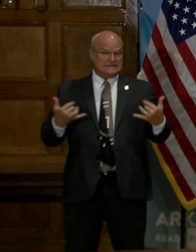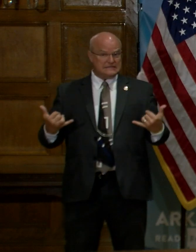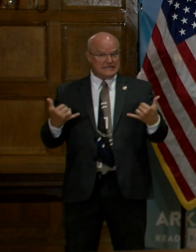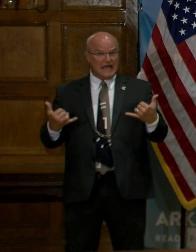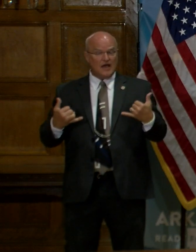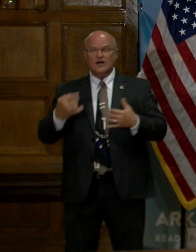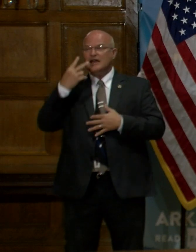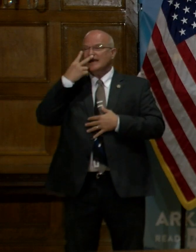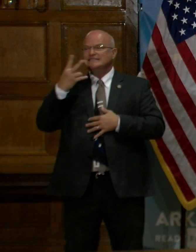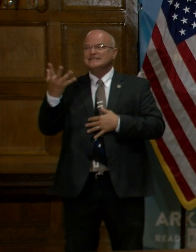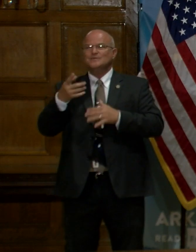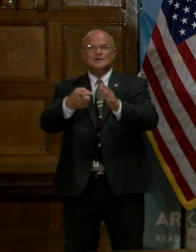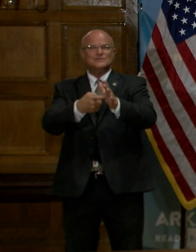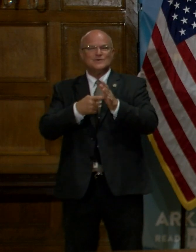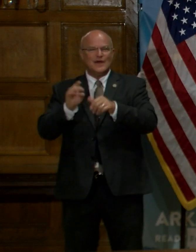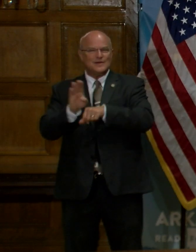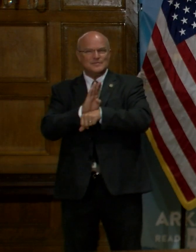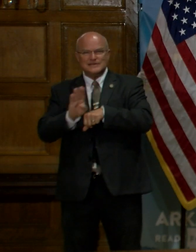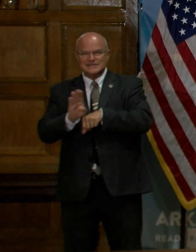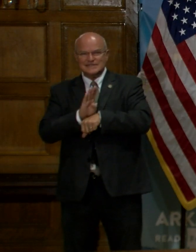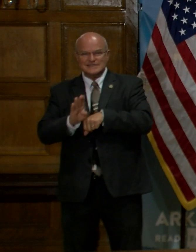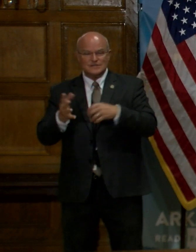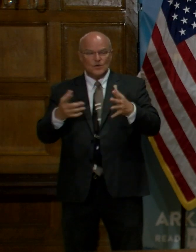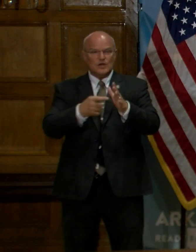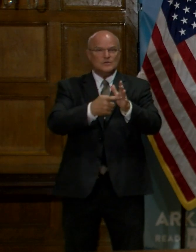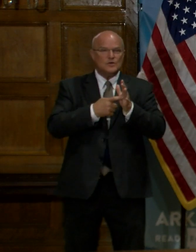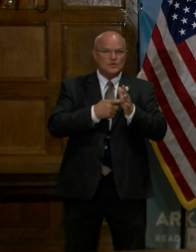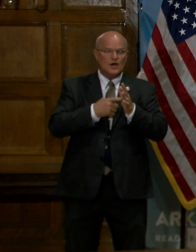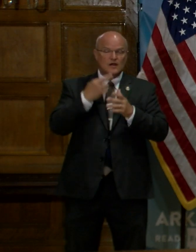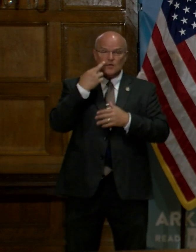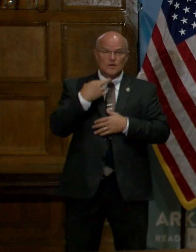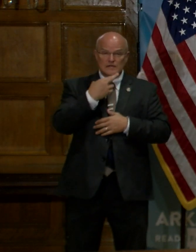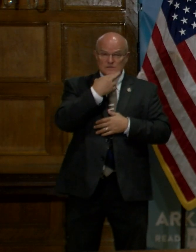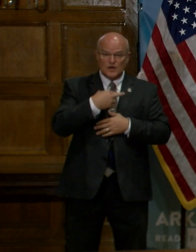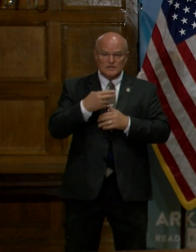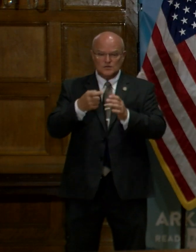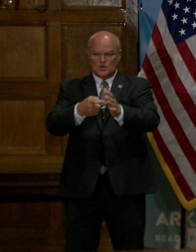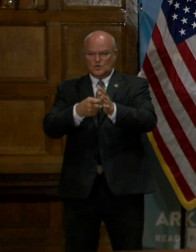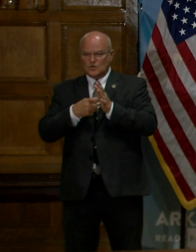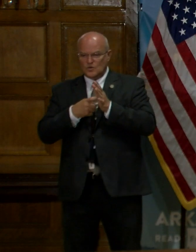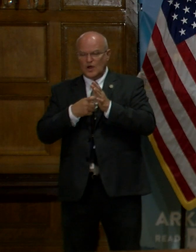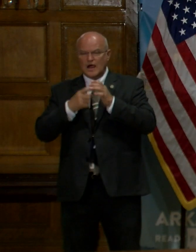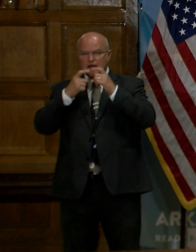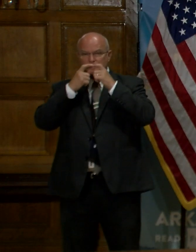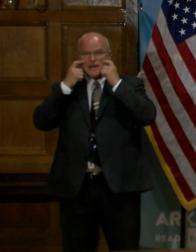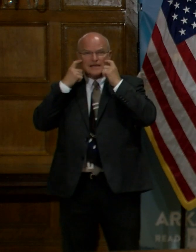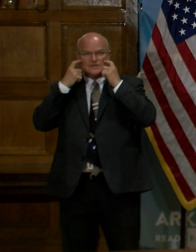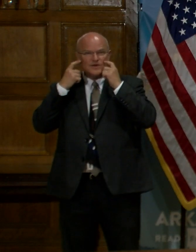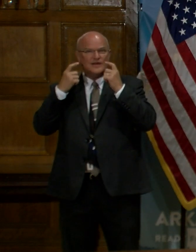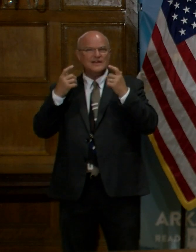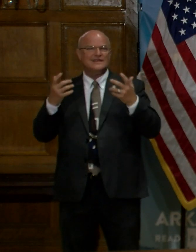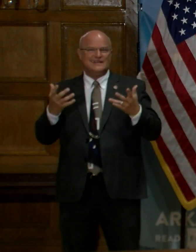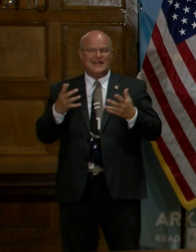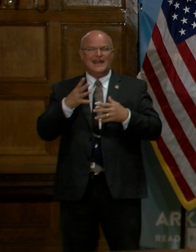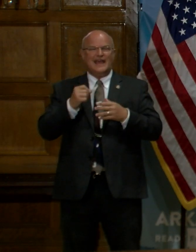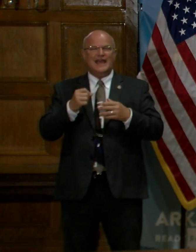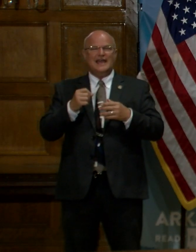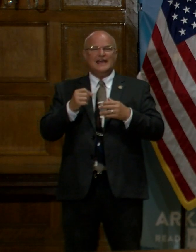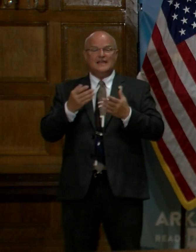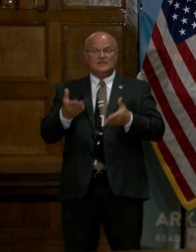now and see what's required of businesses, what's required of restaurants, what's required of mask wearing, and